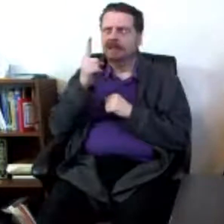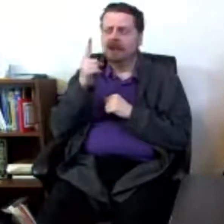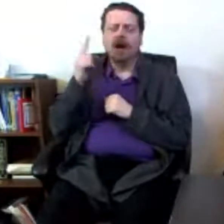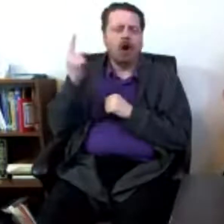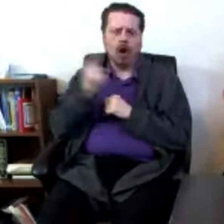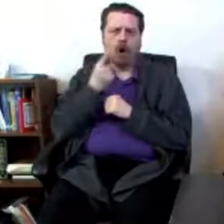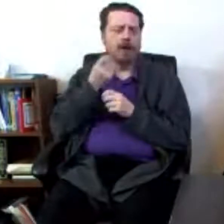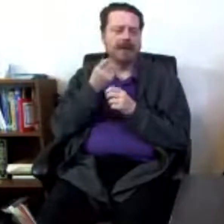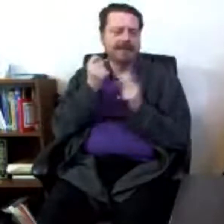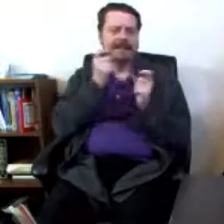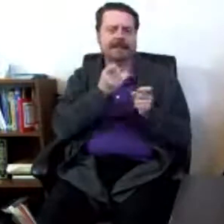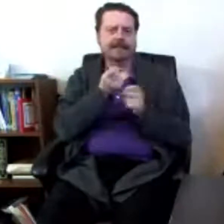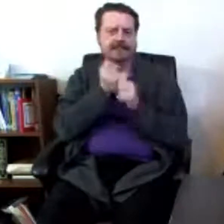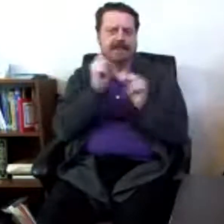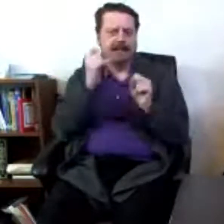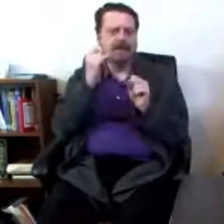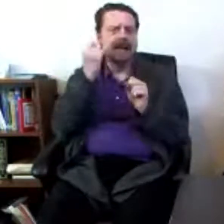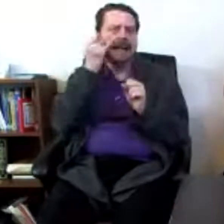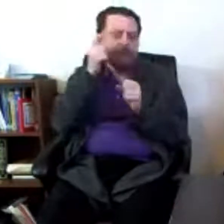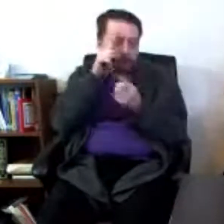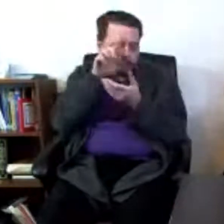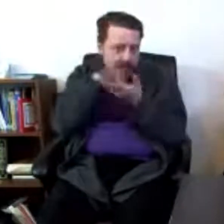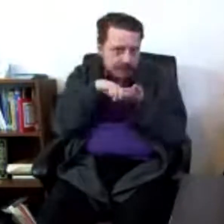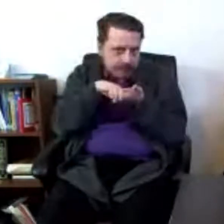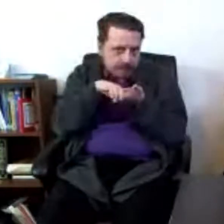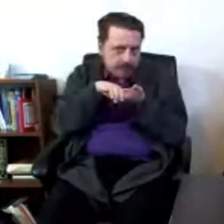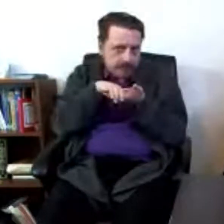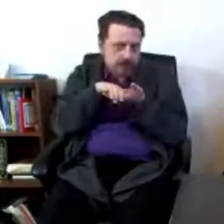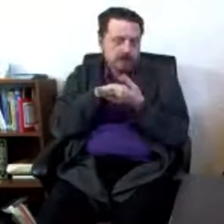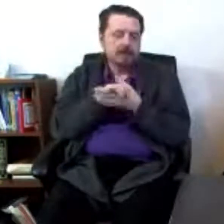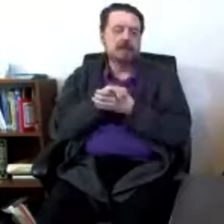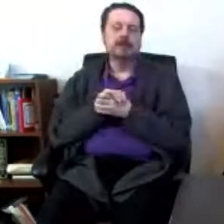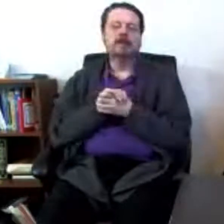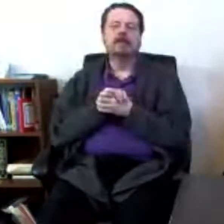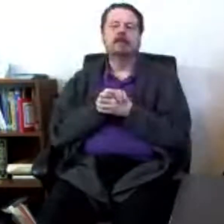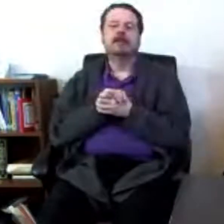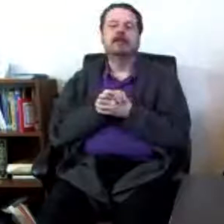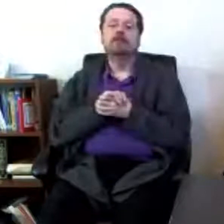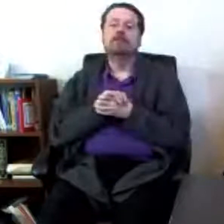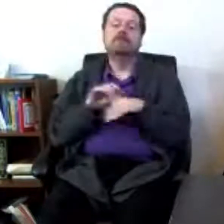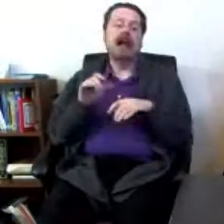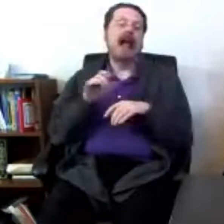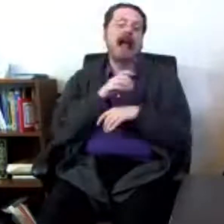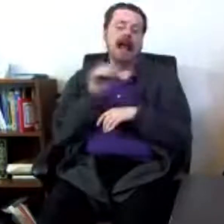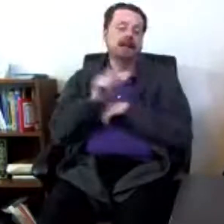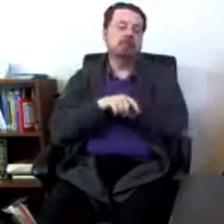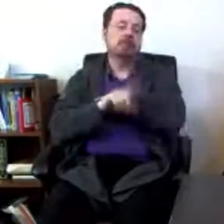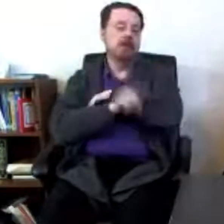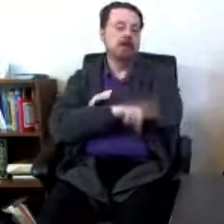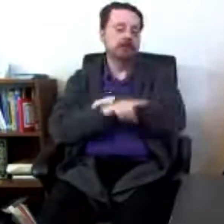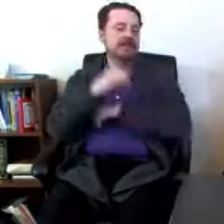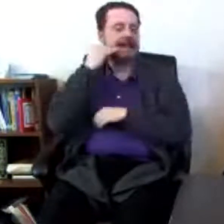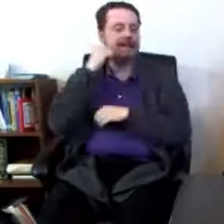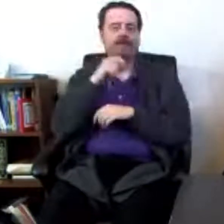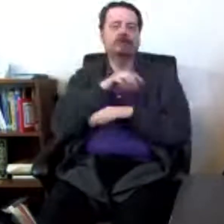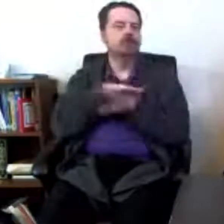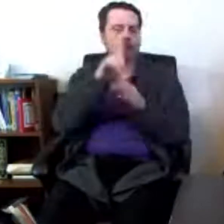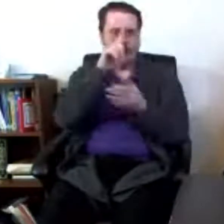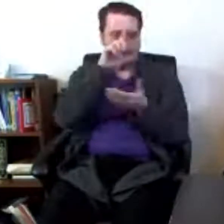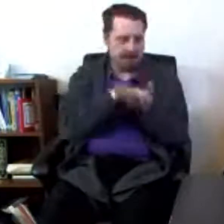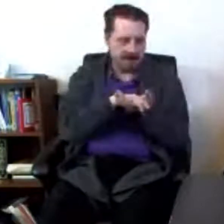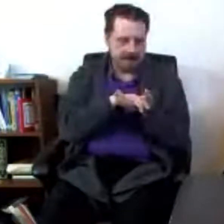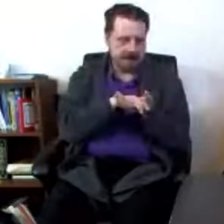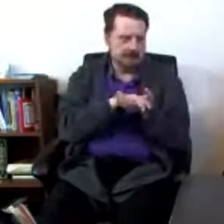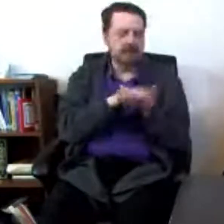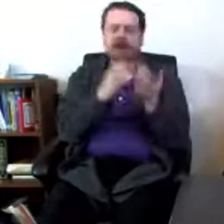always saves the believers who are few while punishes the disbelievers, no matter how